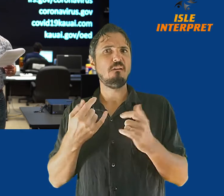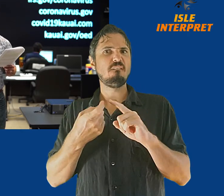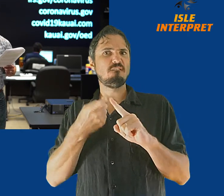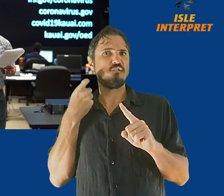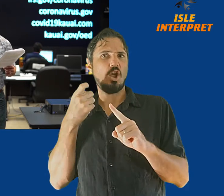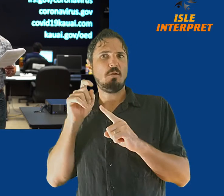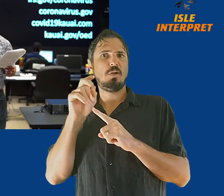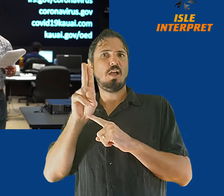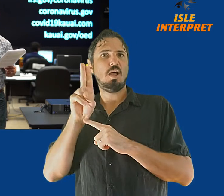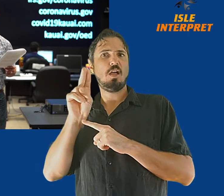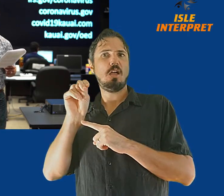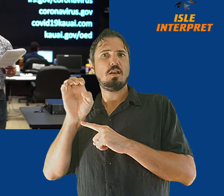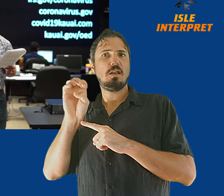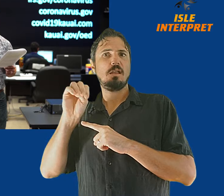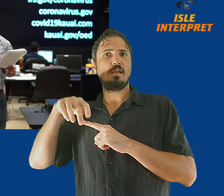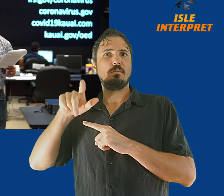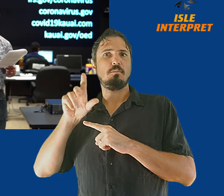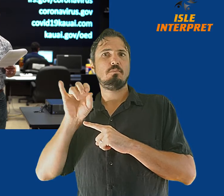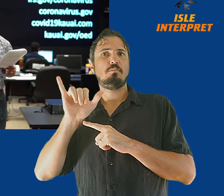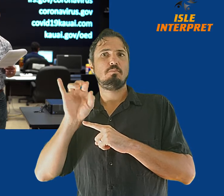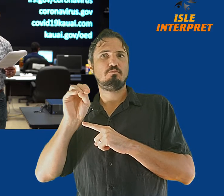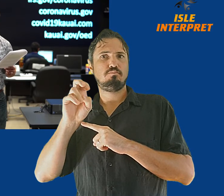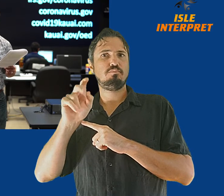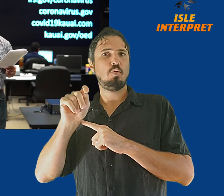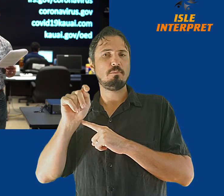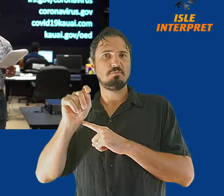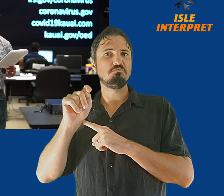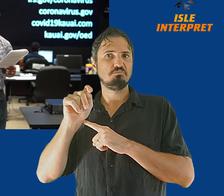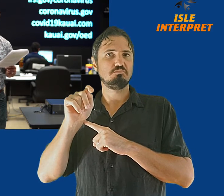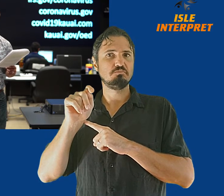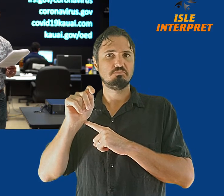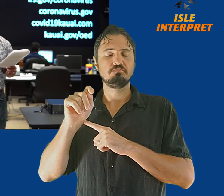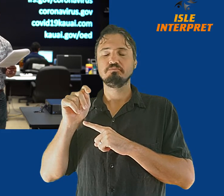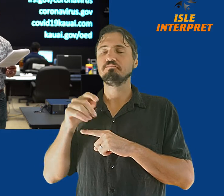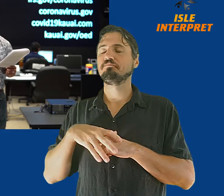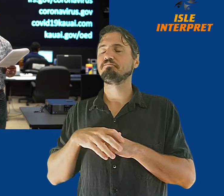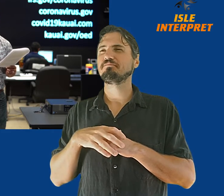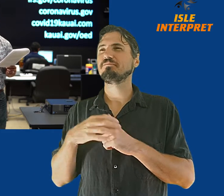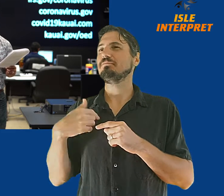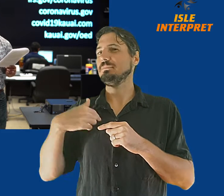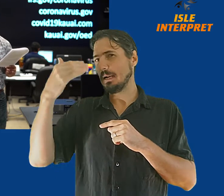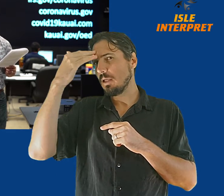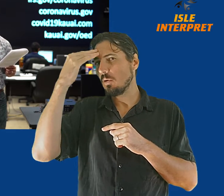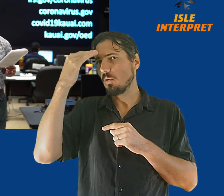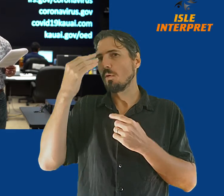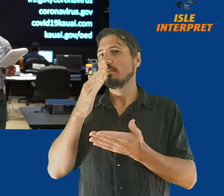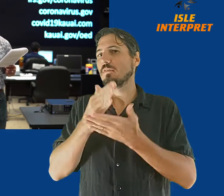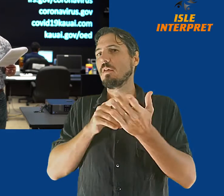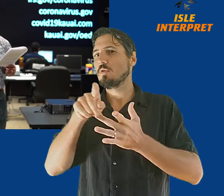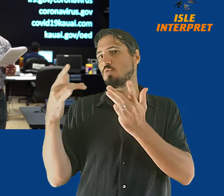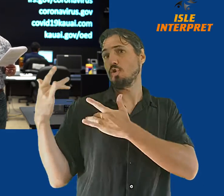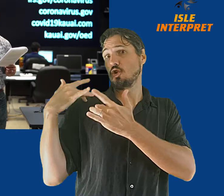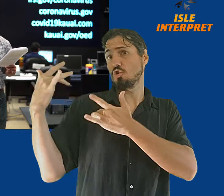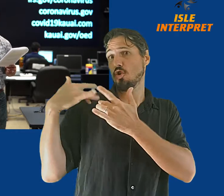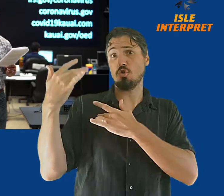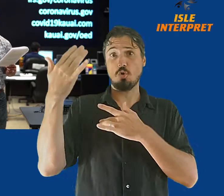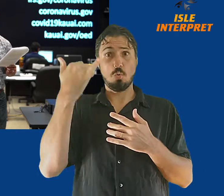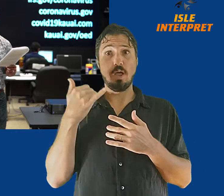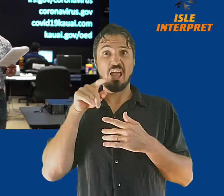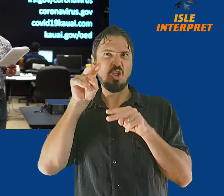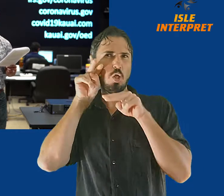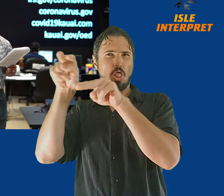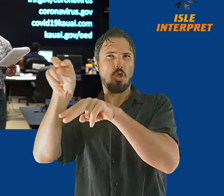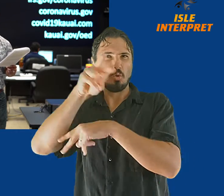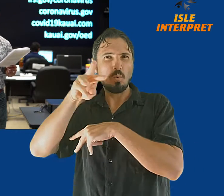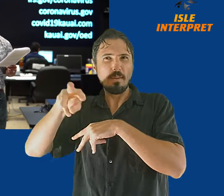note, we know that many of you have had concerns about accessing the state's unemployment insurance website. We are aware that the